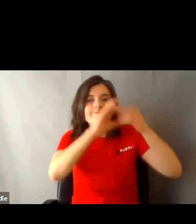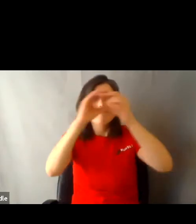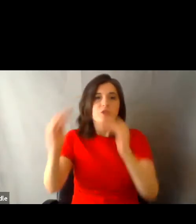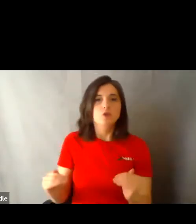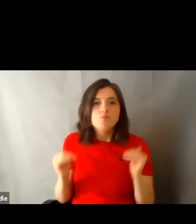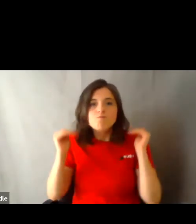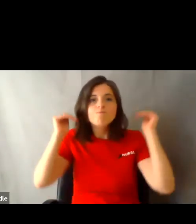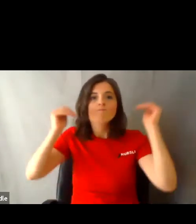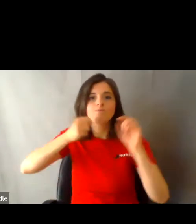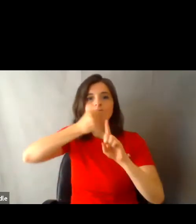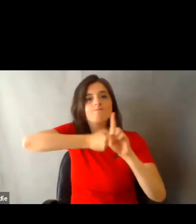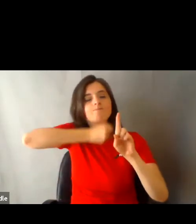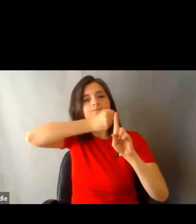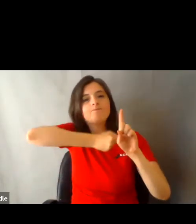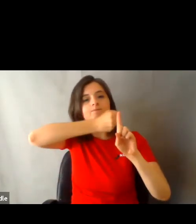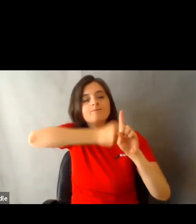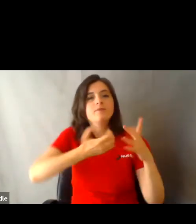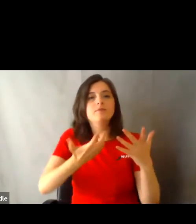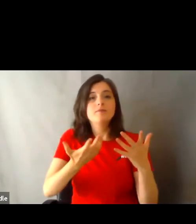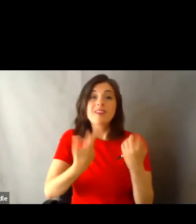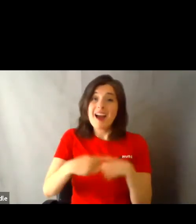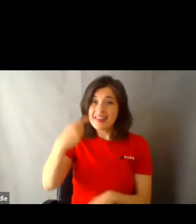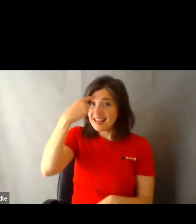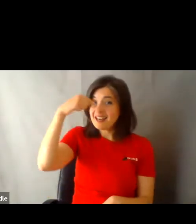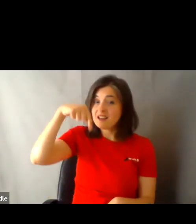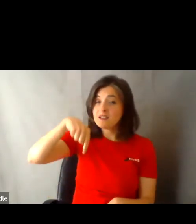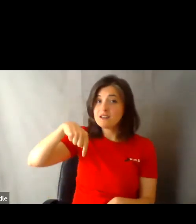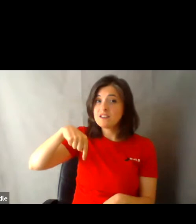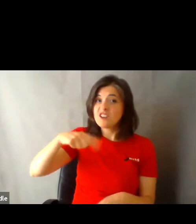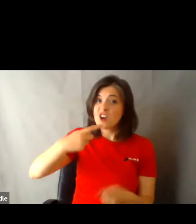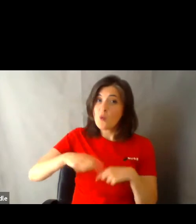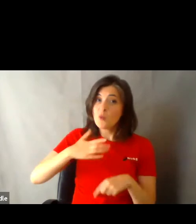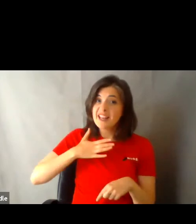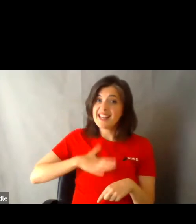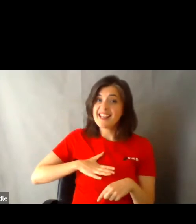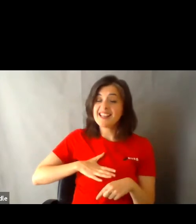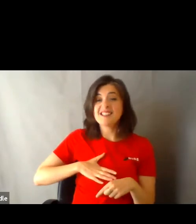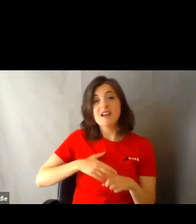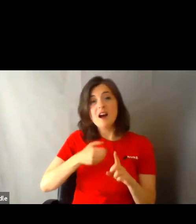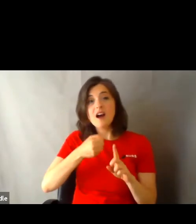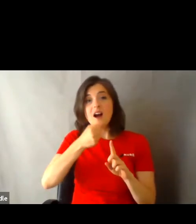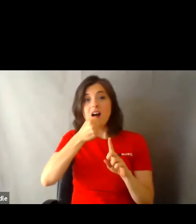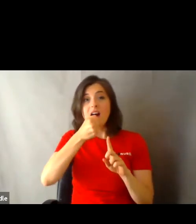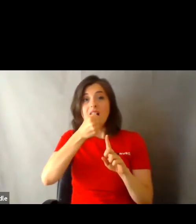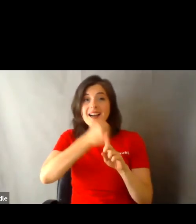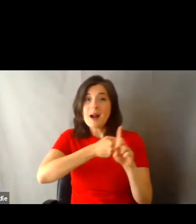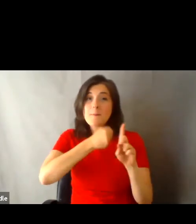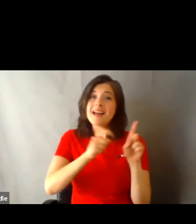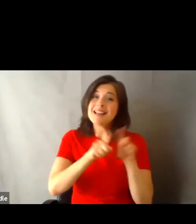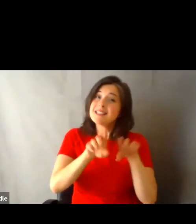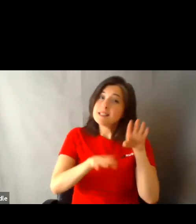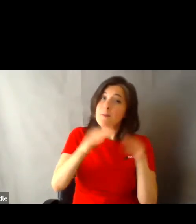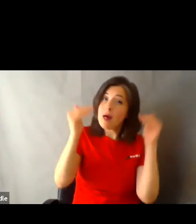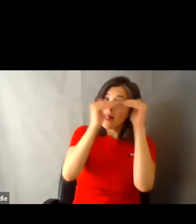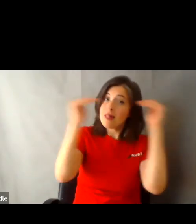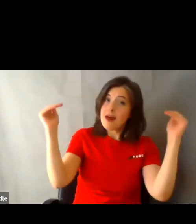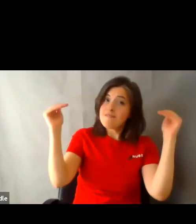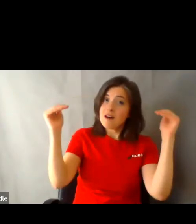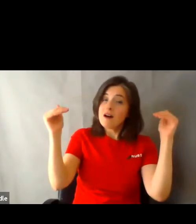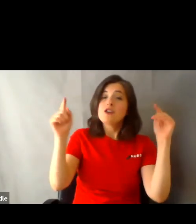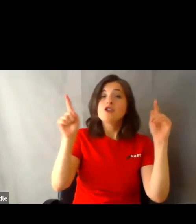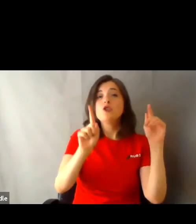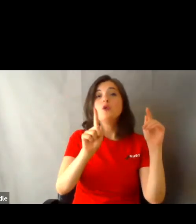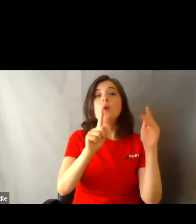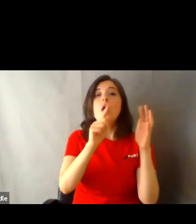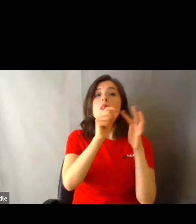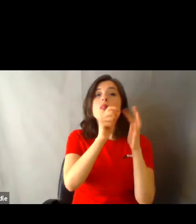our campaigns. And, you know, I think we need a campaign on a similar level to the poll tax